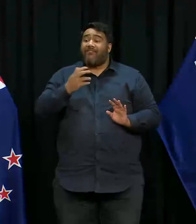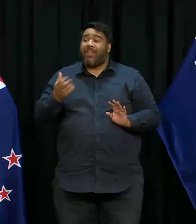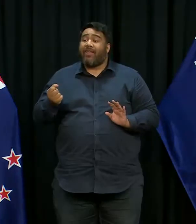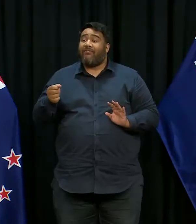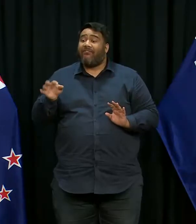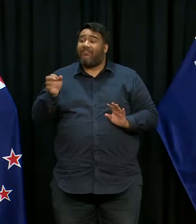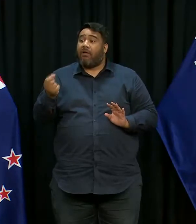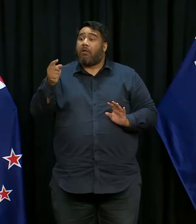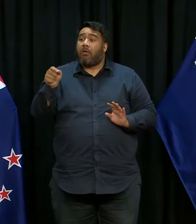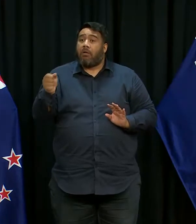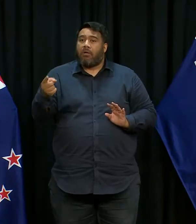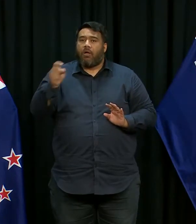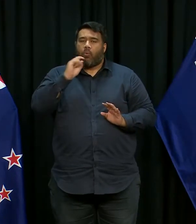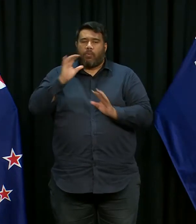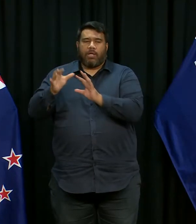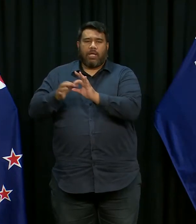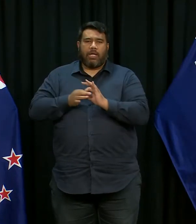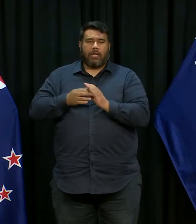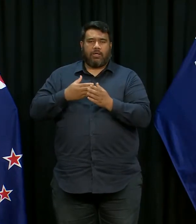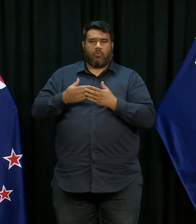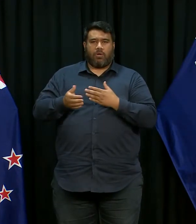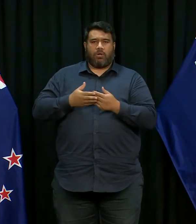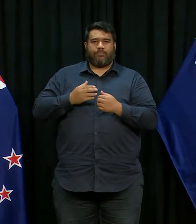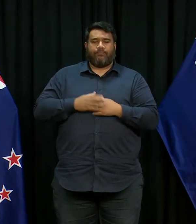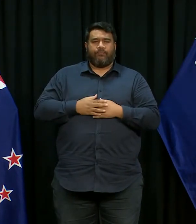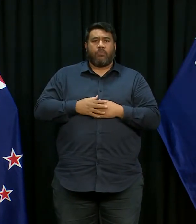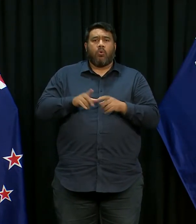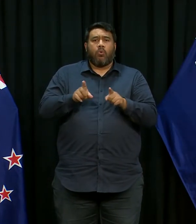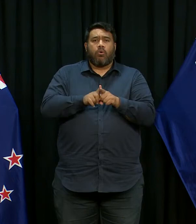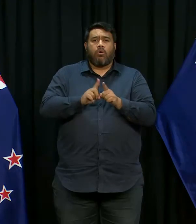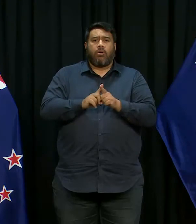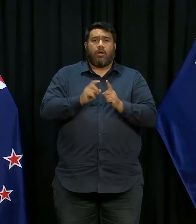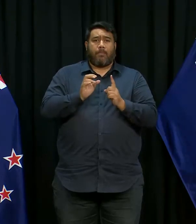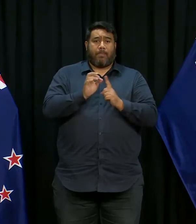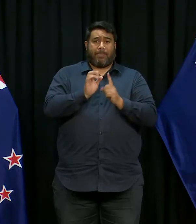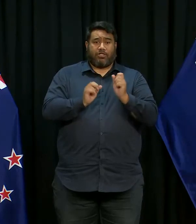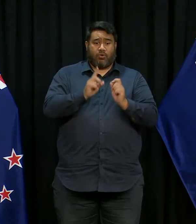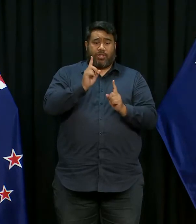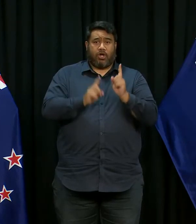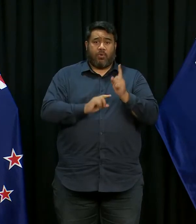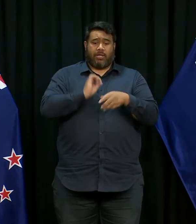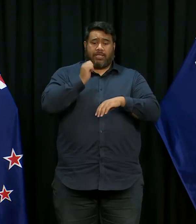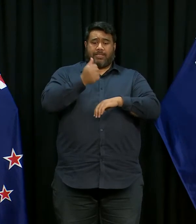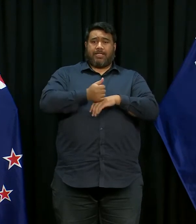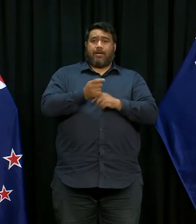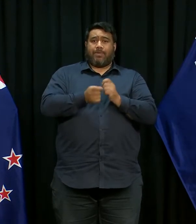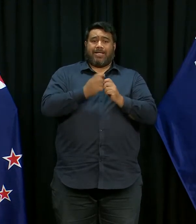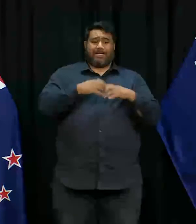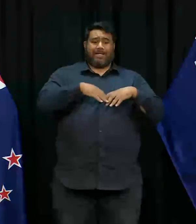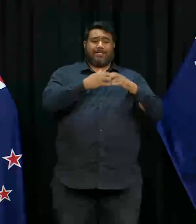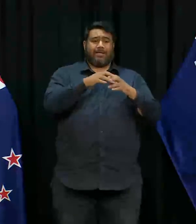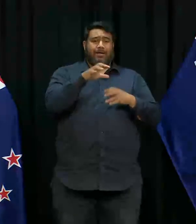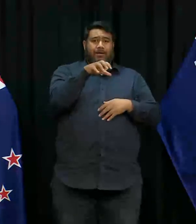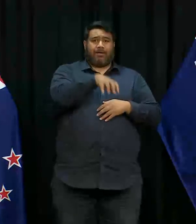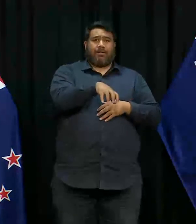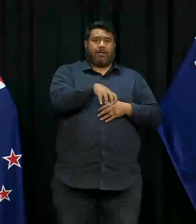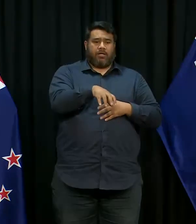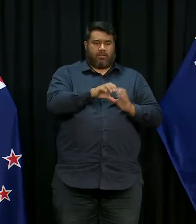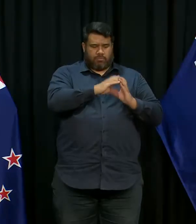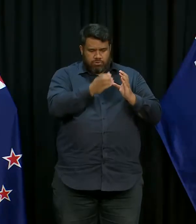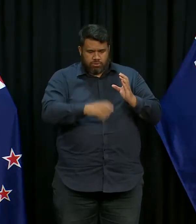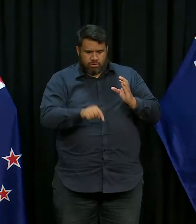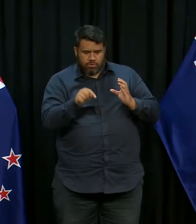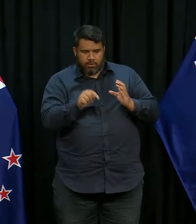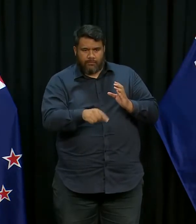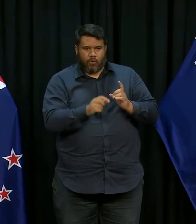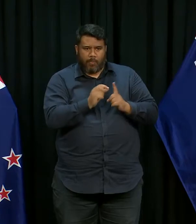I should say that there's an extra testing site that is just covering the Papatoetoe community, and that result is due back either later tonight or in the morning. So